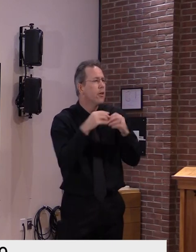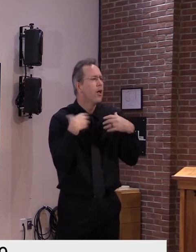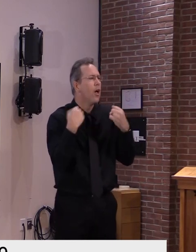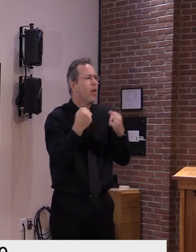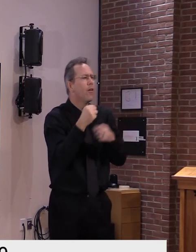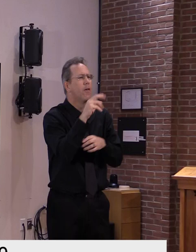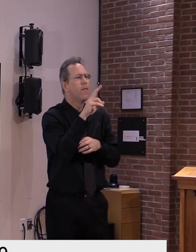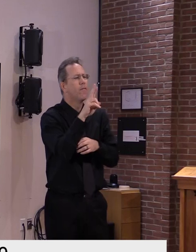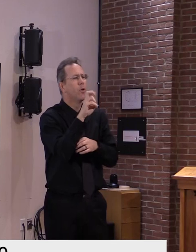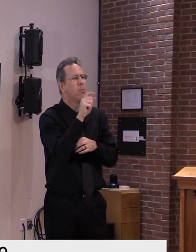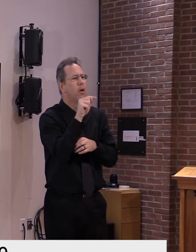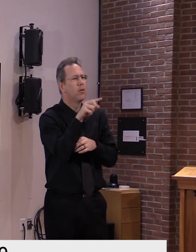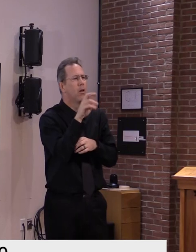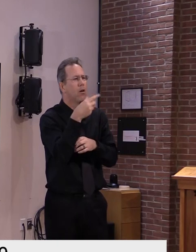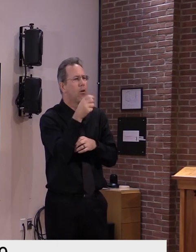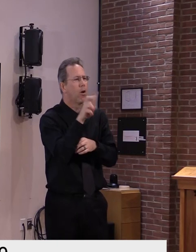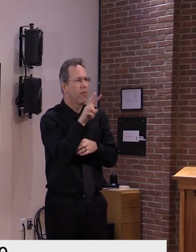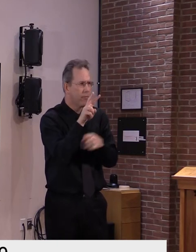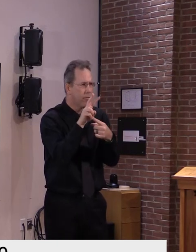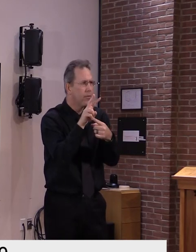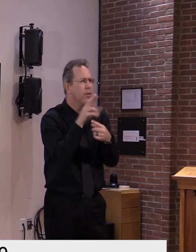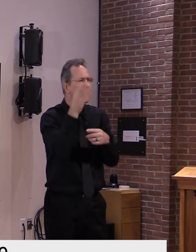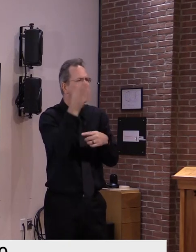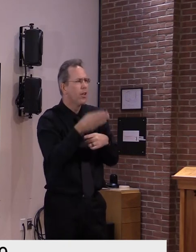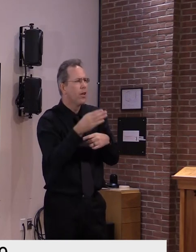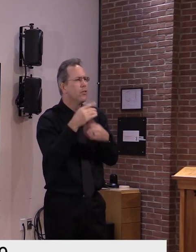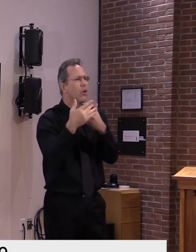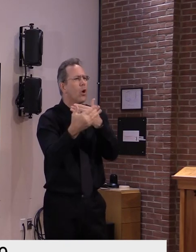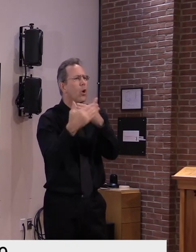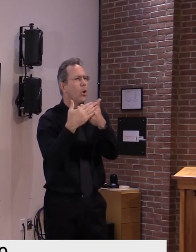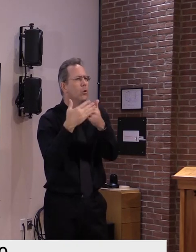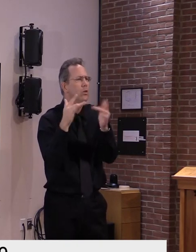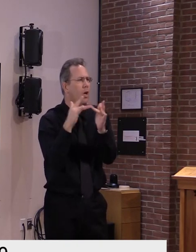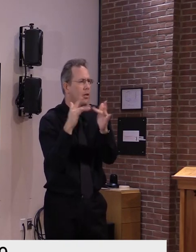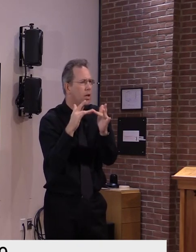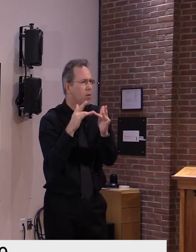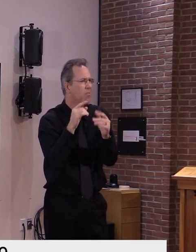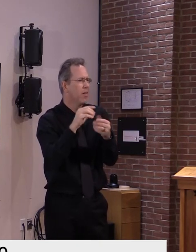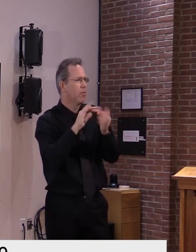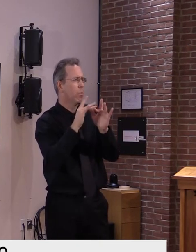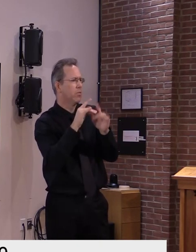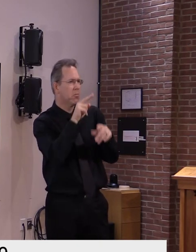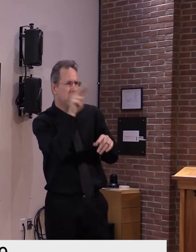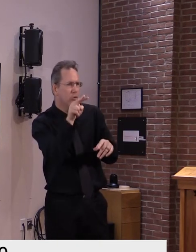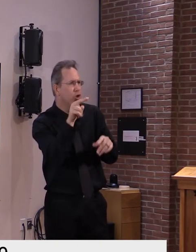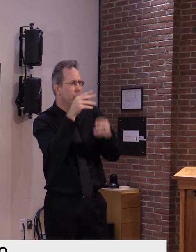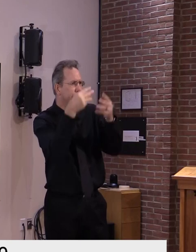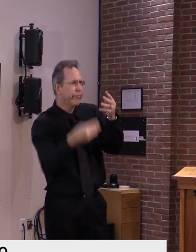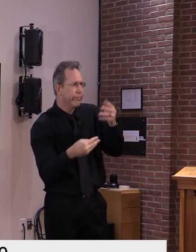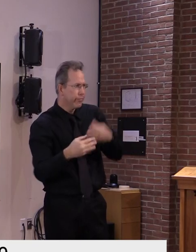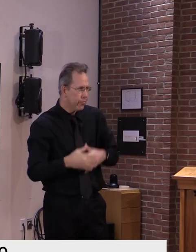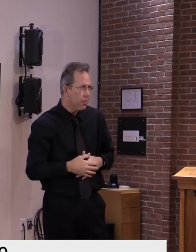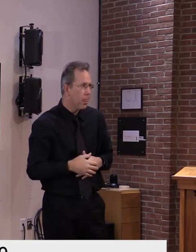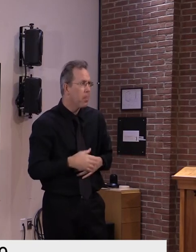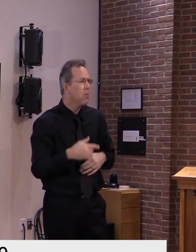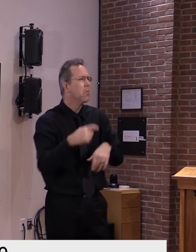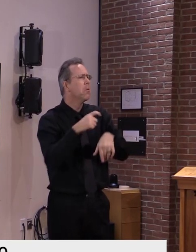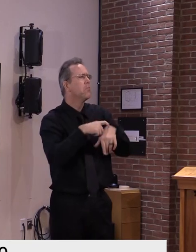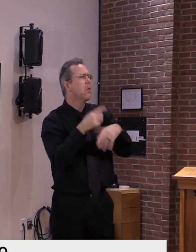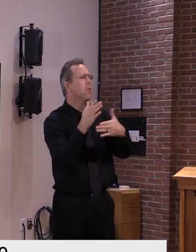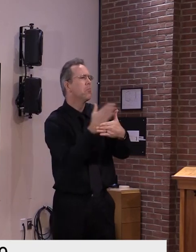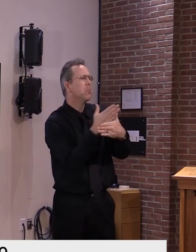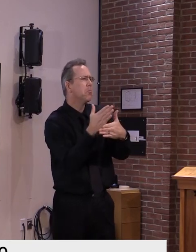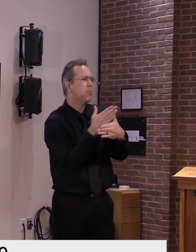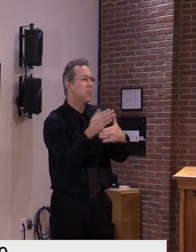healthvermont.gov/closecontact. Texts will be sent between the hours of 9 a.m. and 6 p.m. We hope that by using this